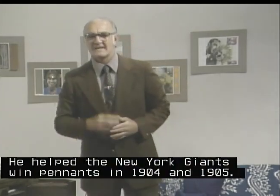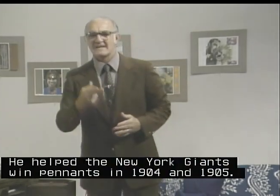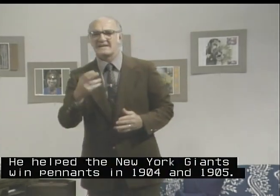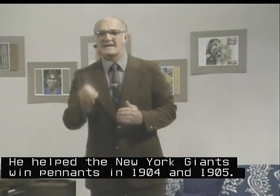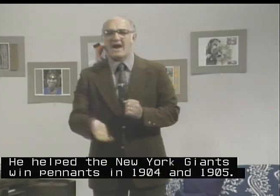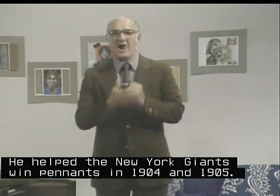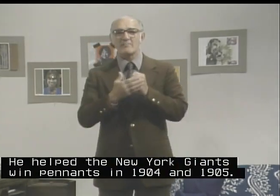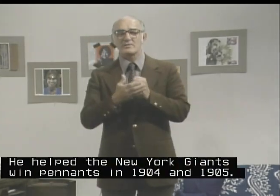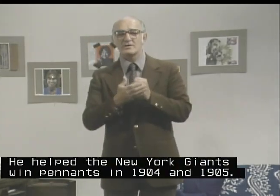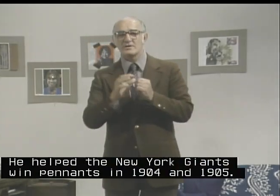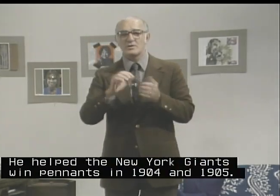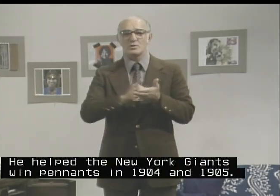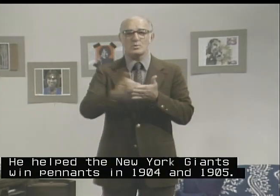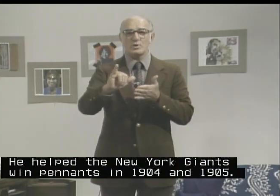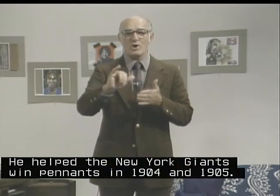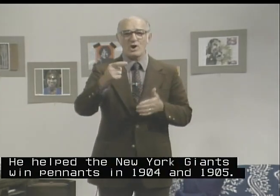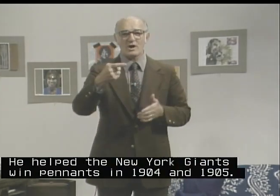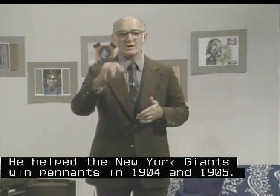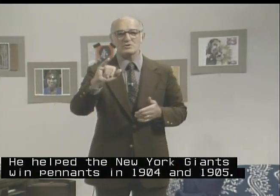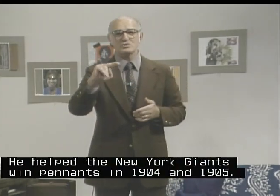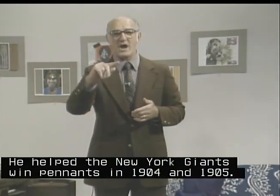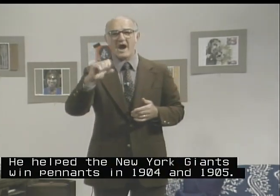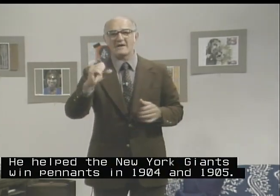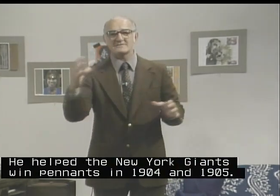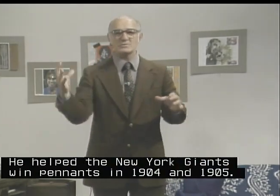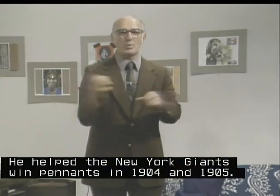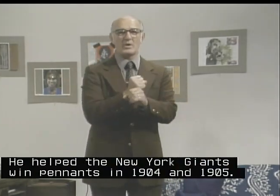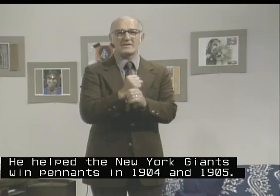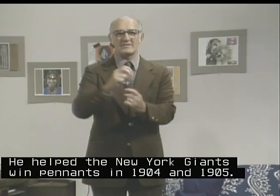He helped New York Giants win